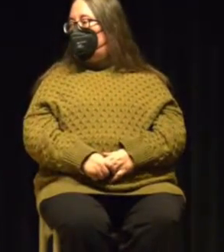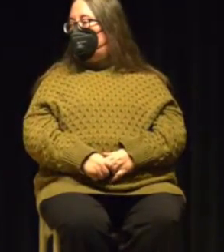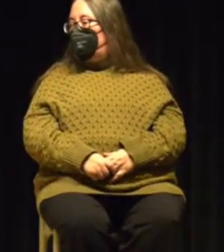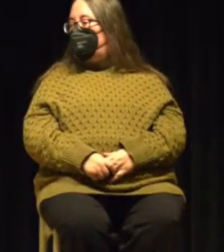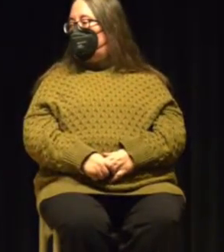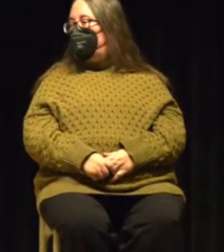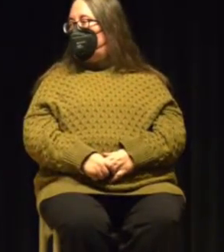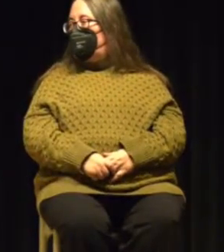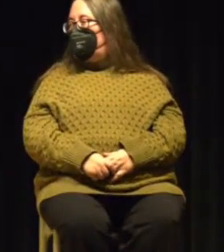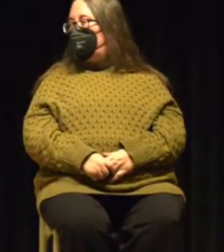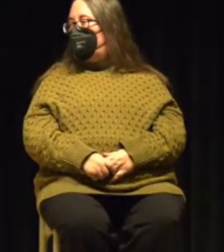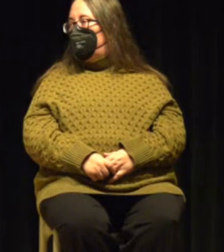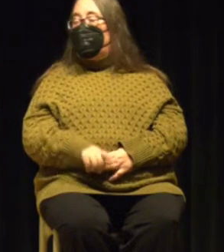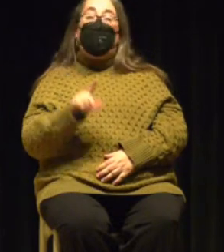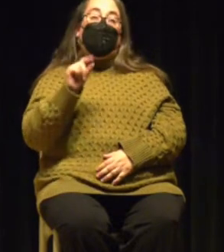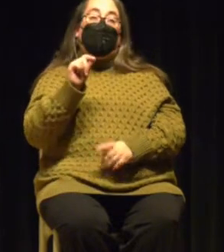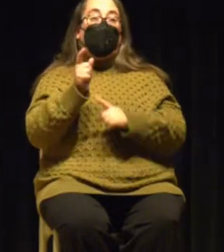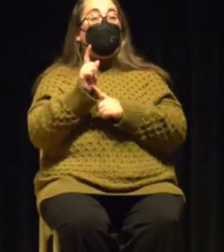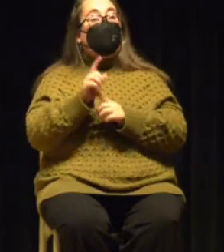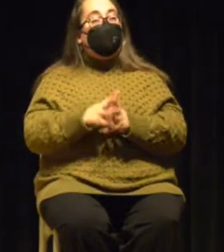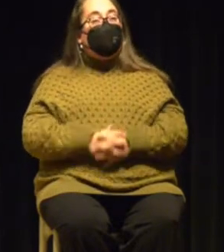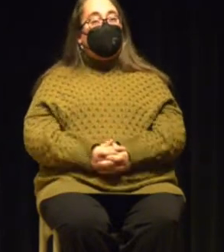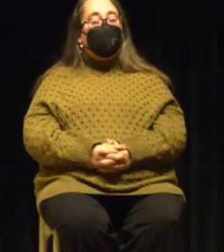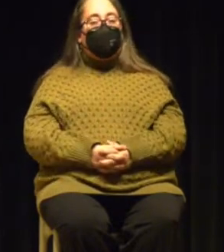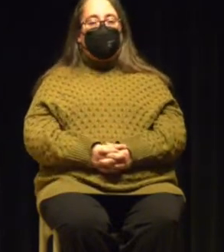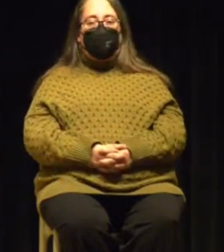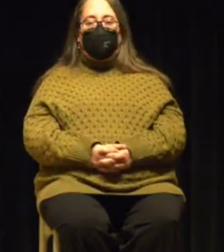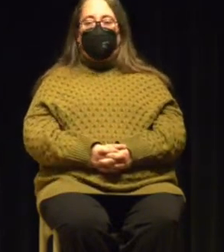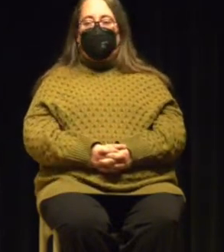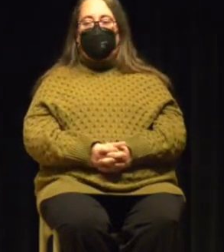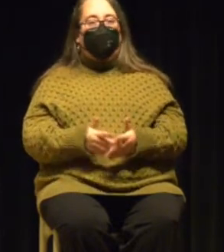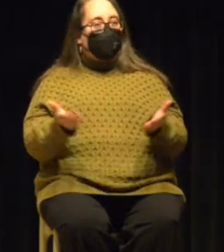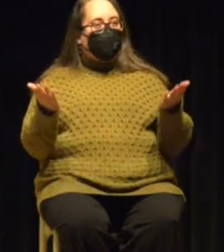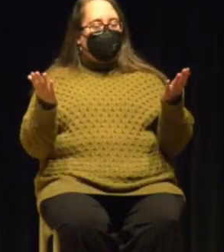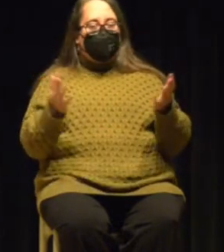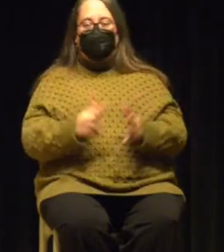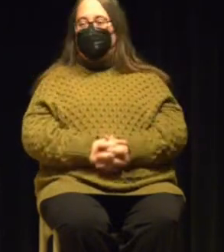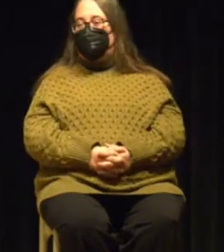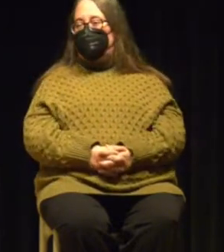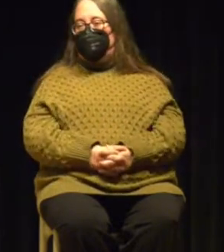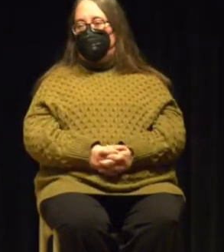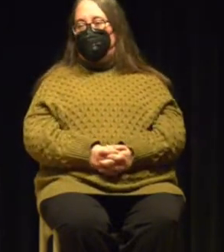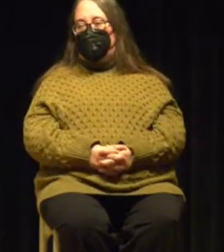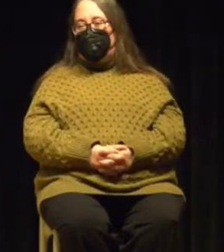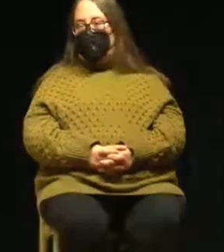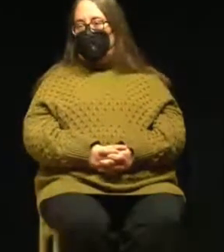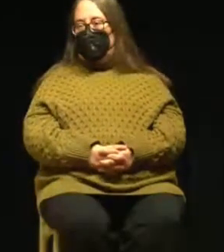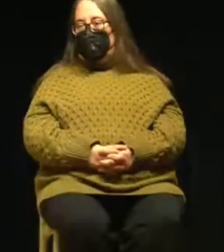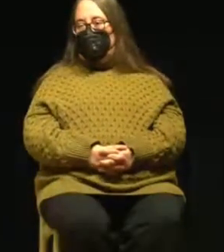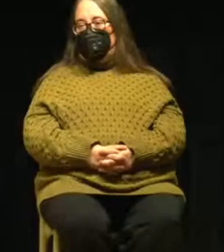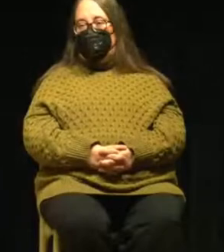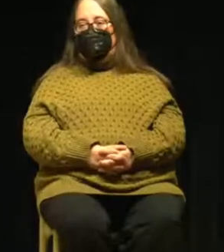We have around 20 minutes. So get your questions out now.